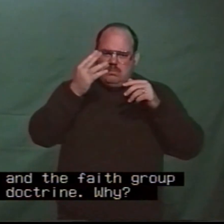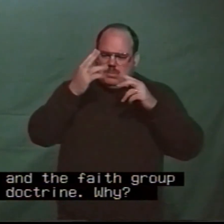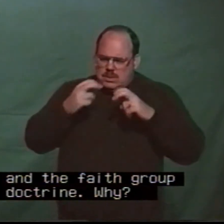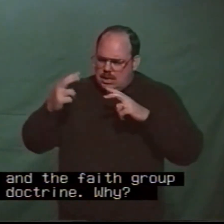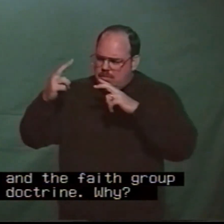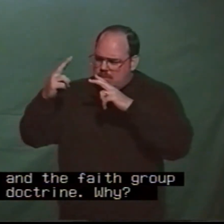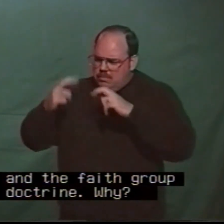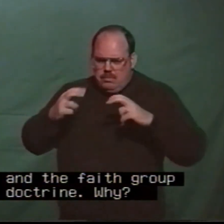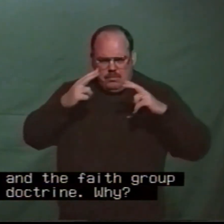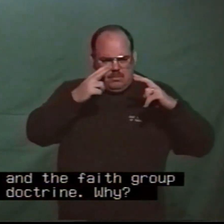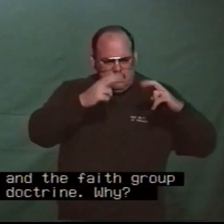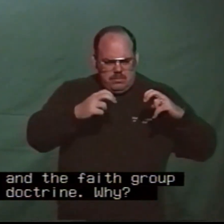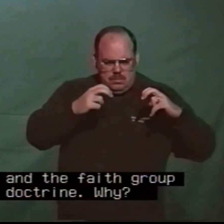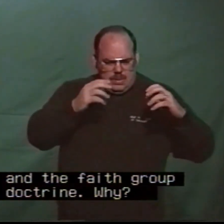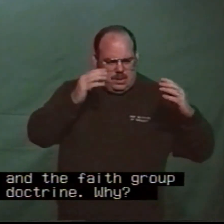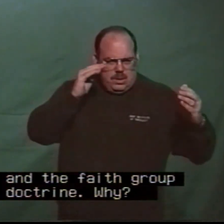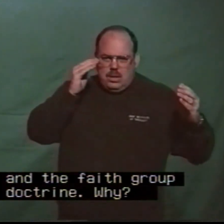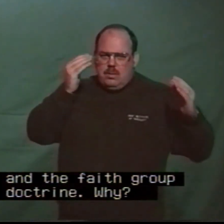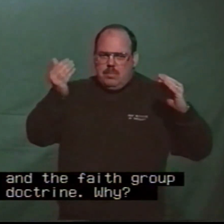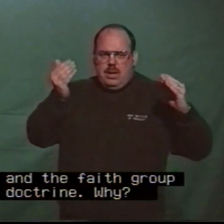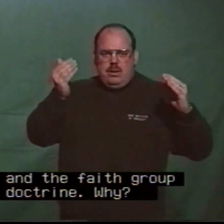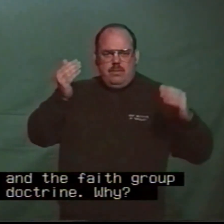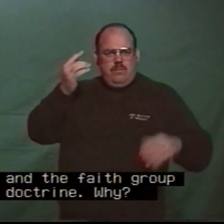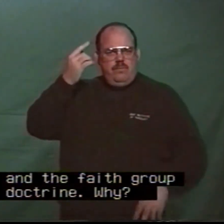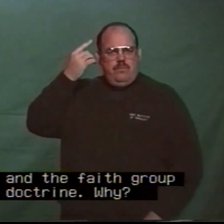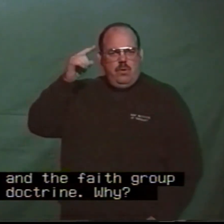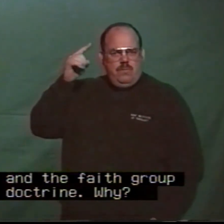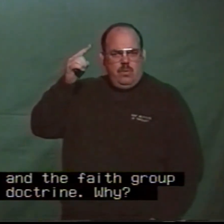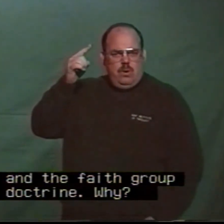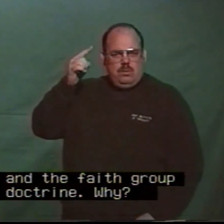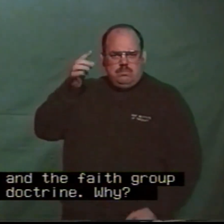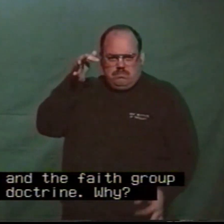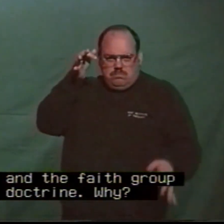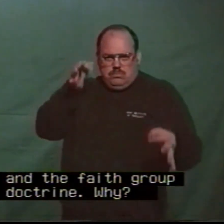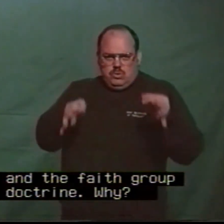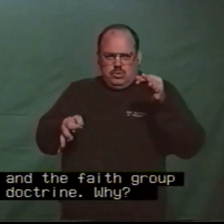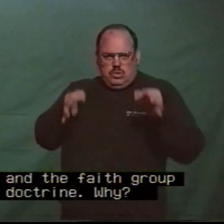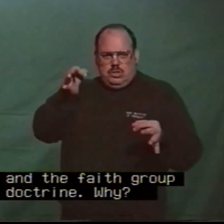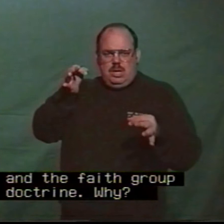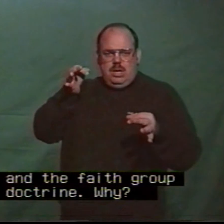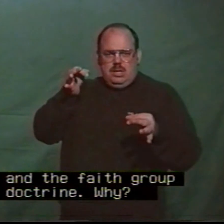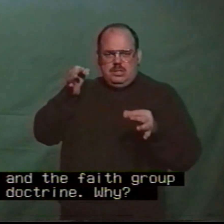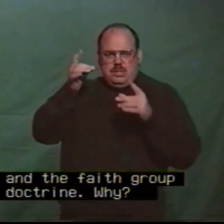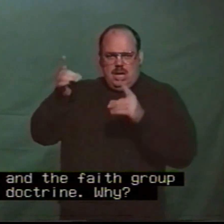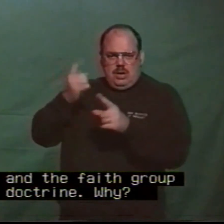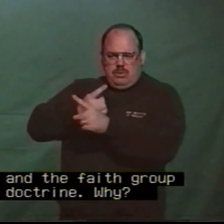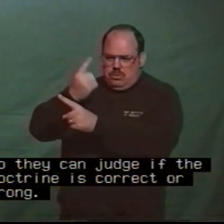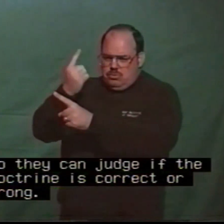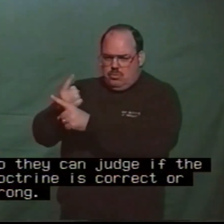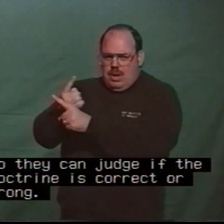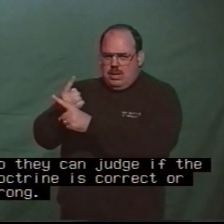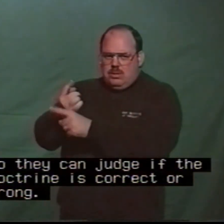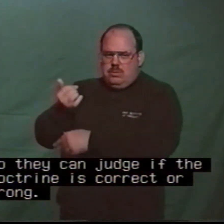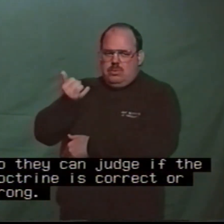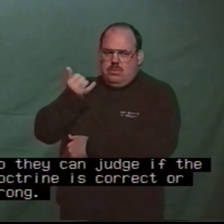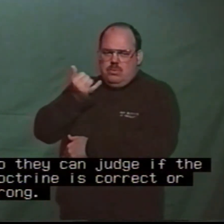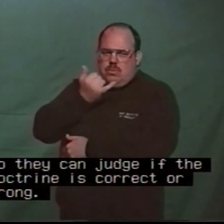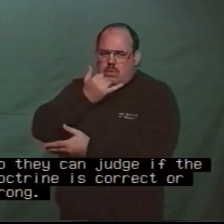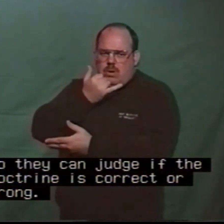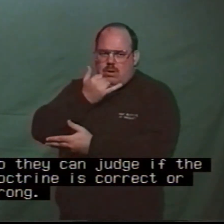doctrine why so they can judge